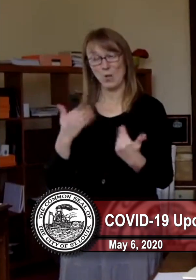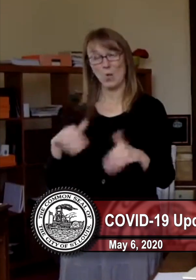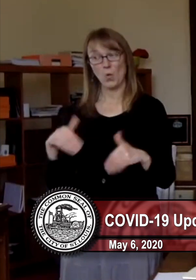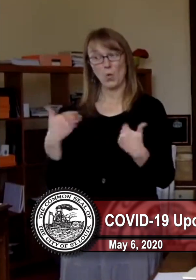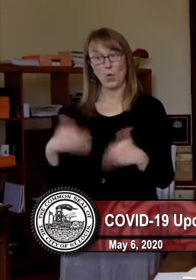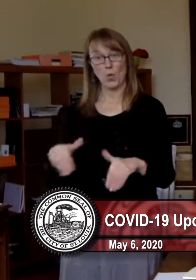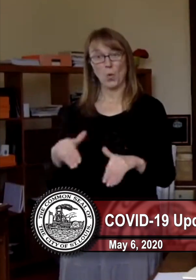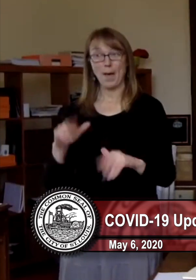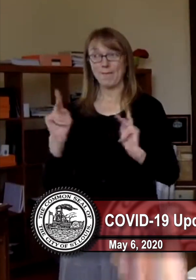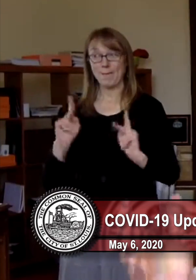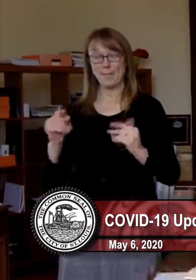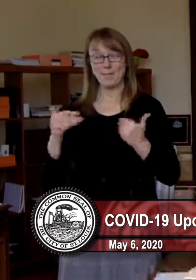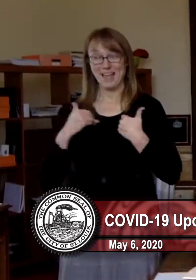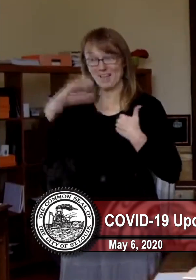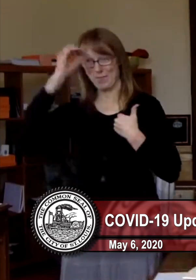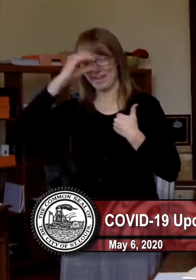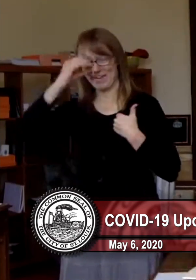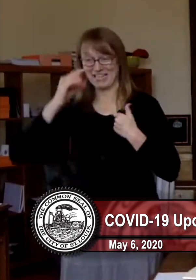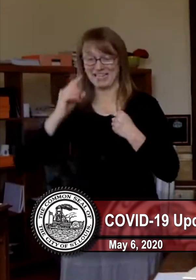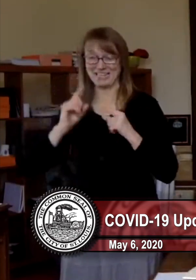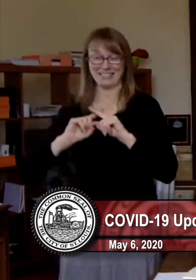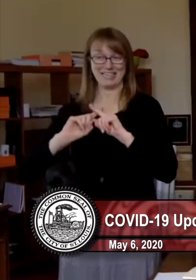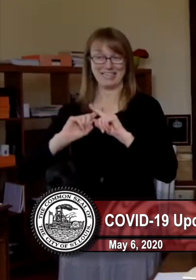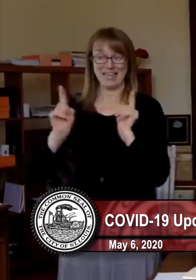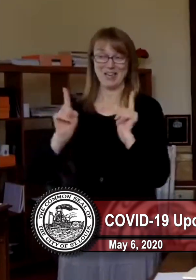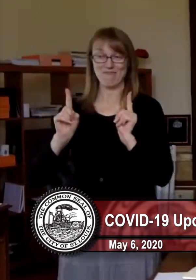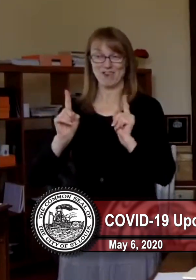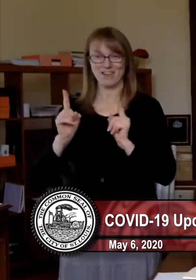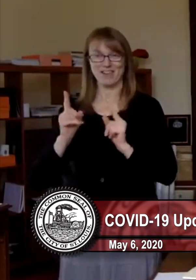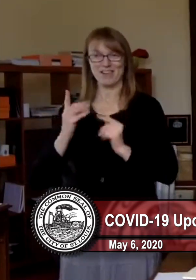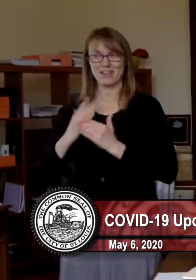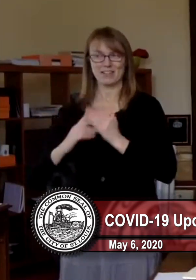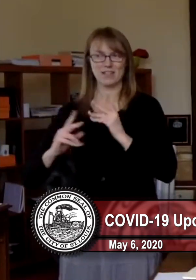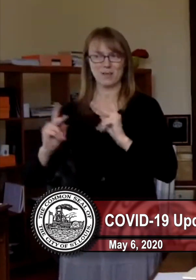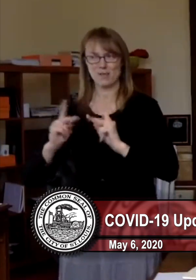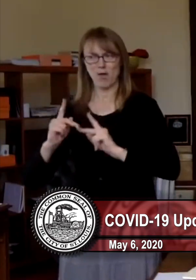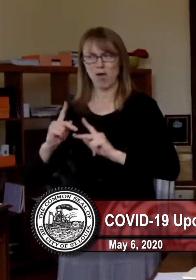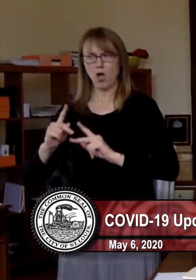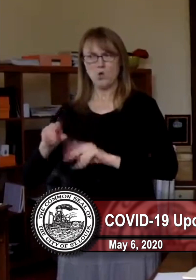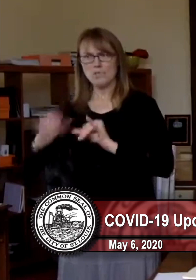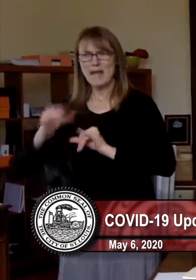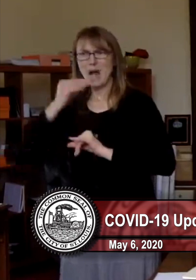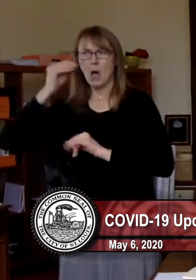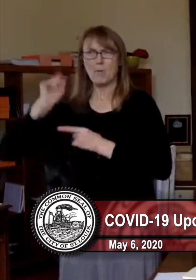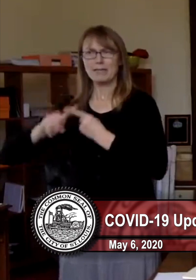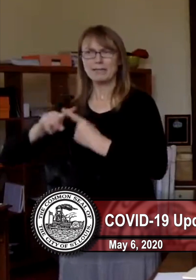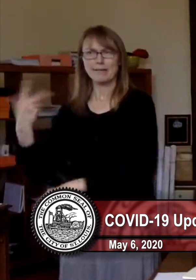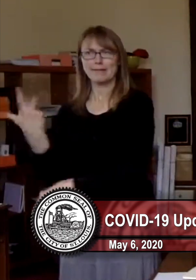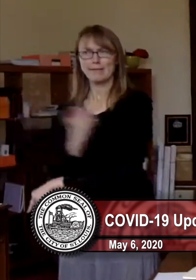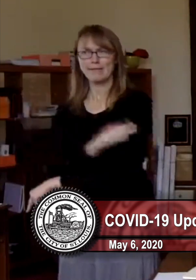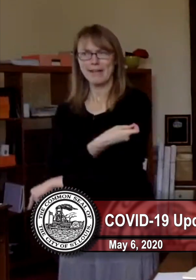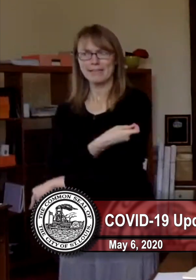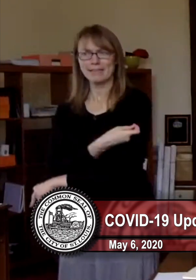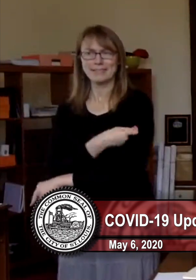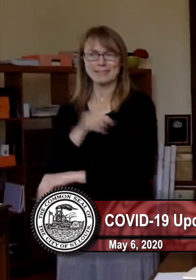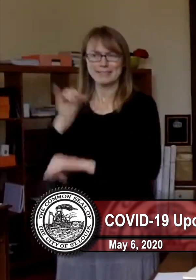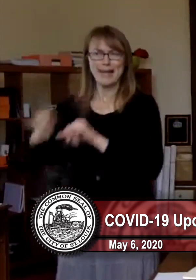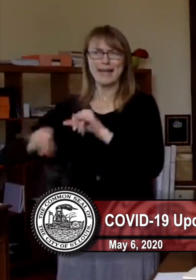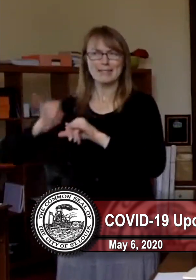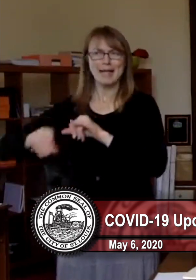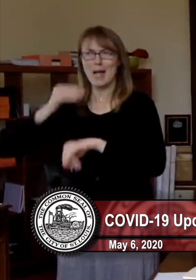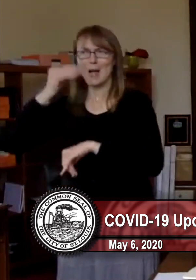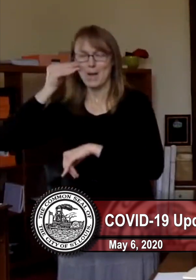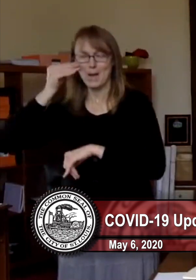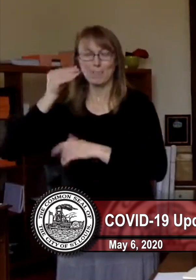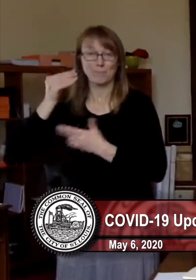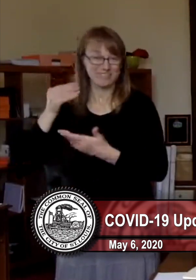community about folks who want to stay home until we get a vaccine. That would be another year. I don't think we're going to